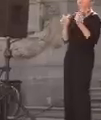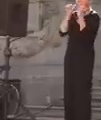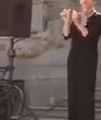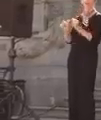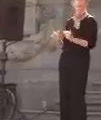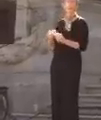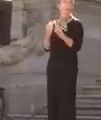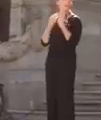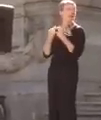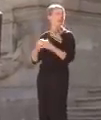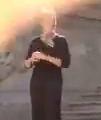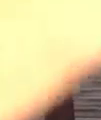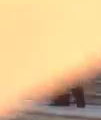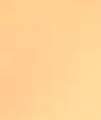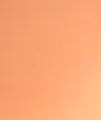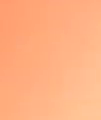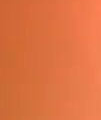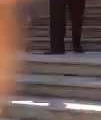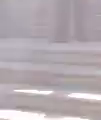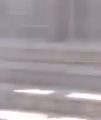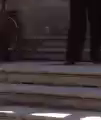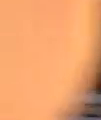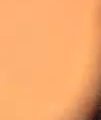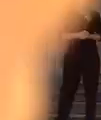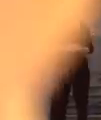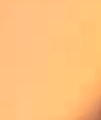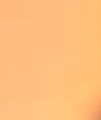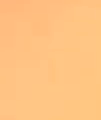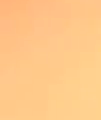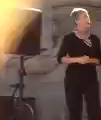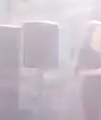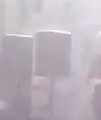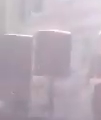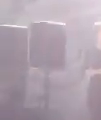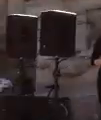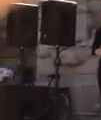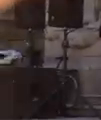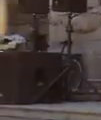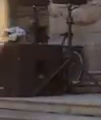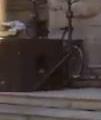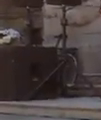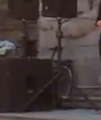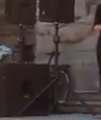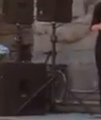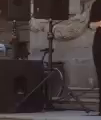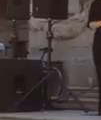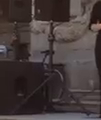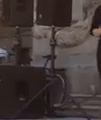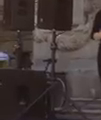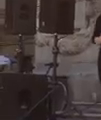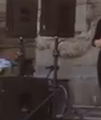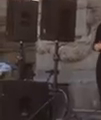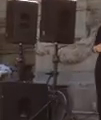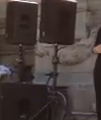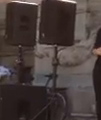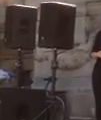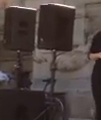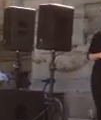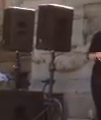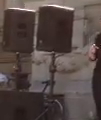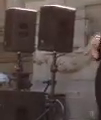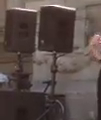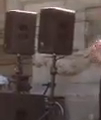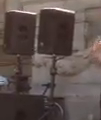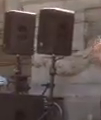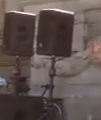We all been through some hard times, but it ain't gotta be like that no more. I was running away from all my problems